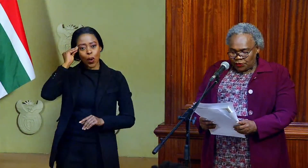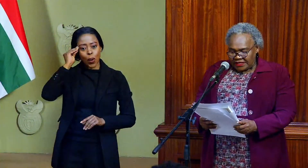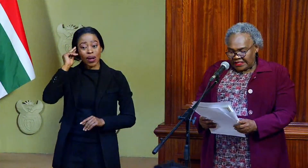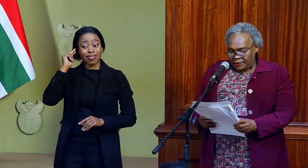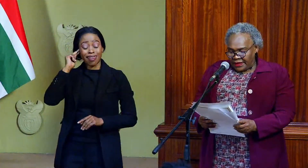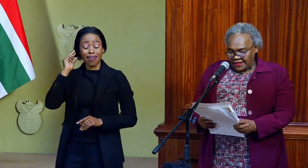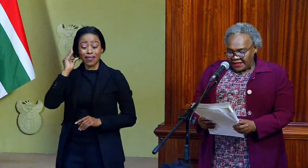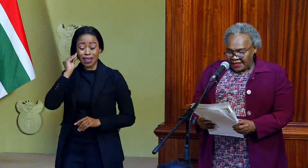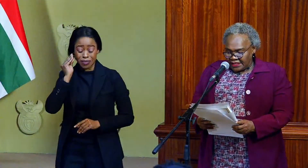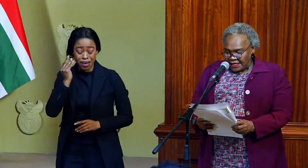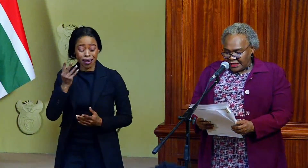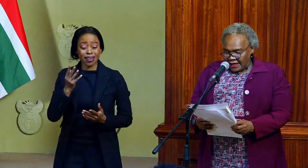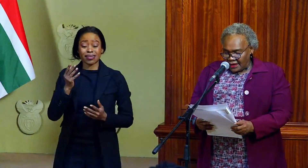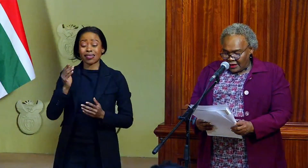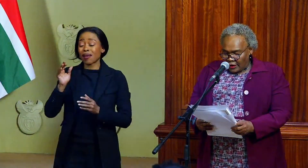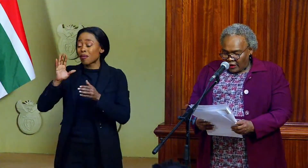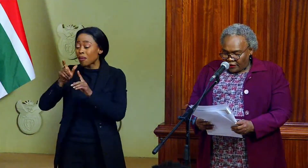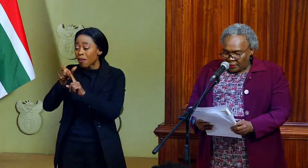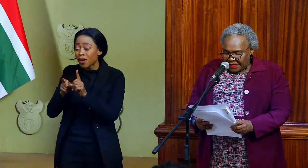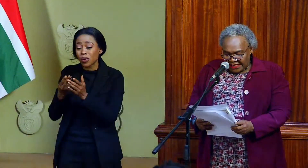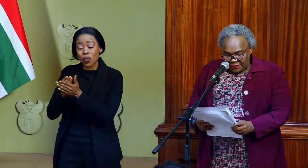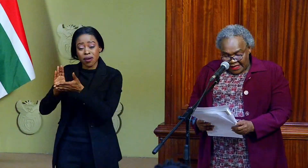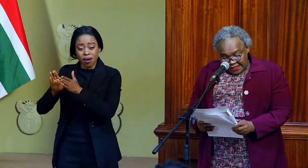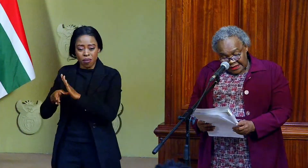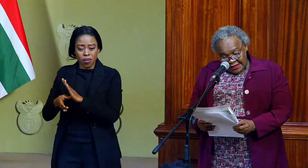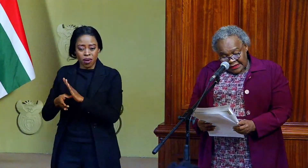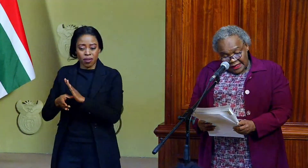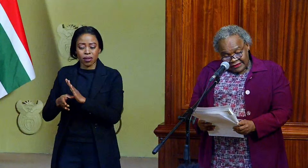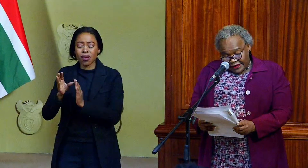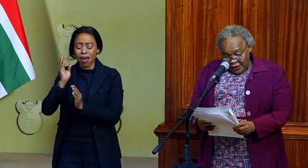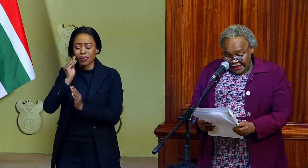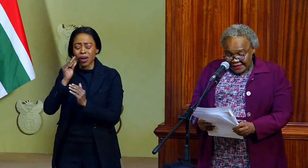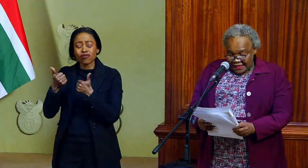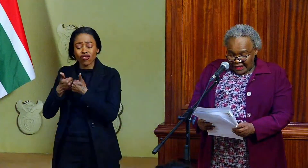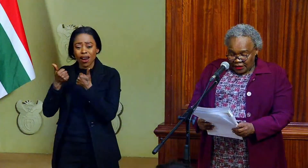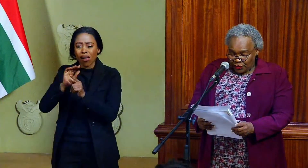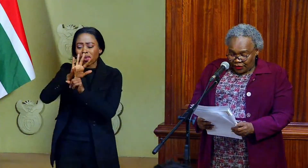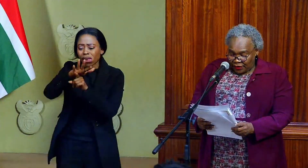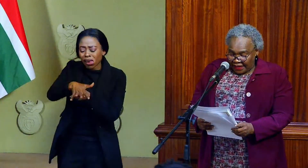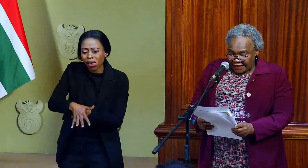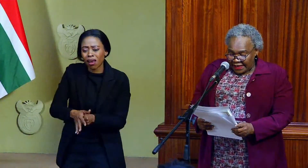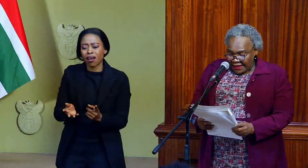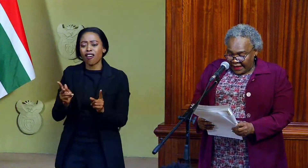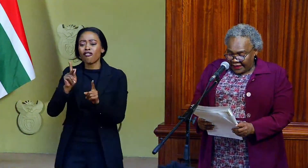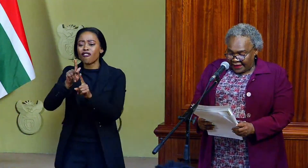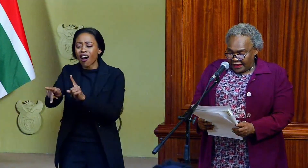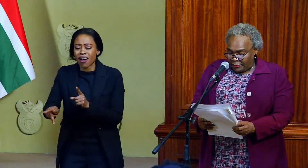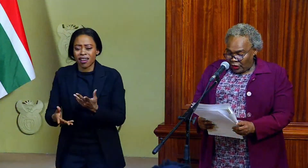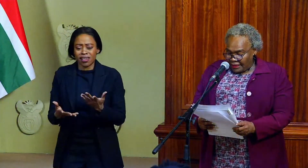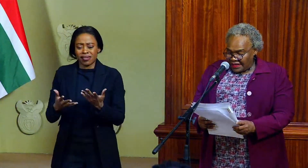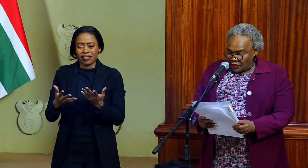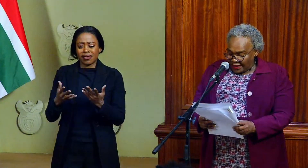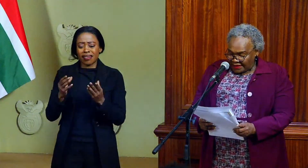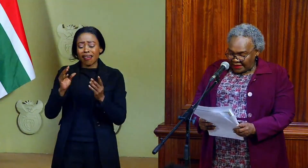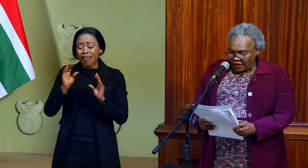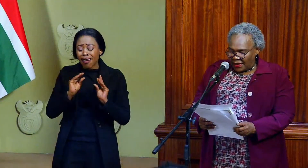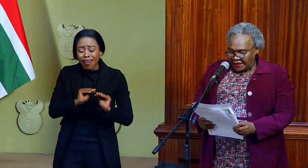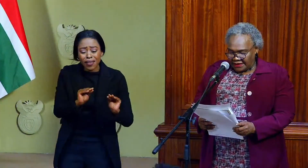and persons with disability in general, from discrimination and violence to educational, health, and